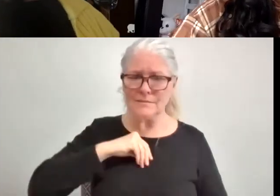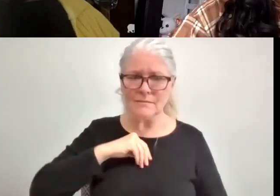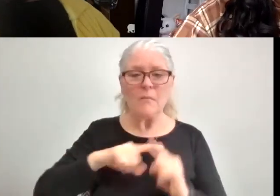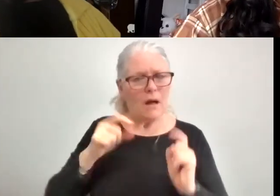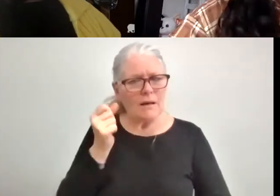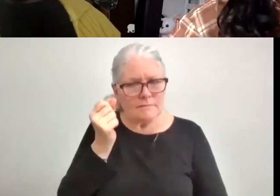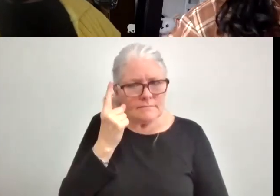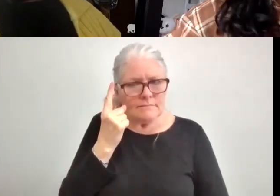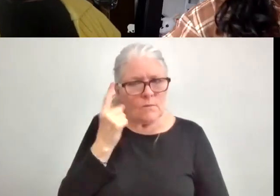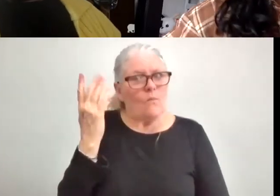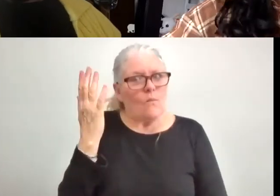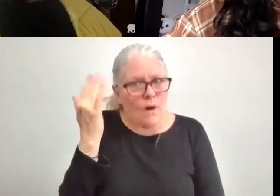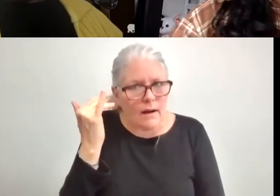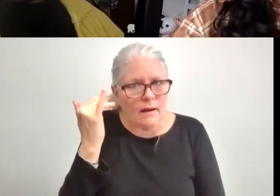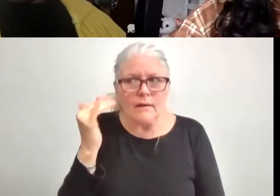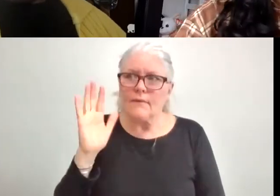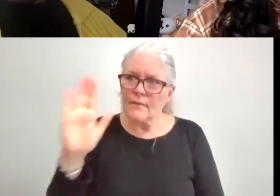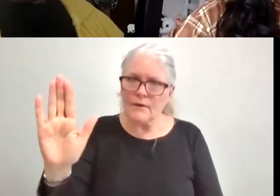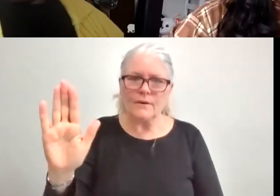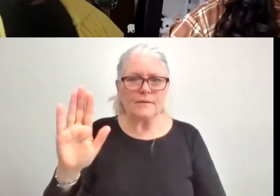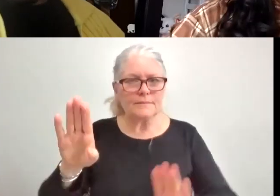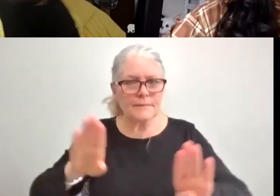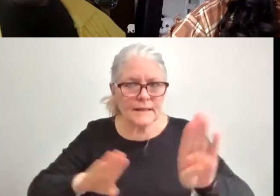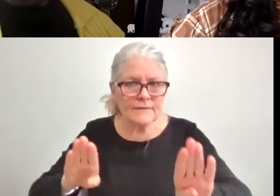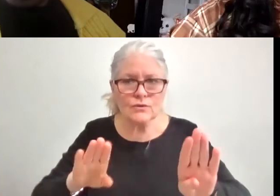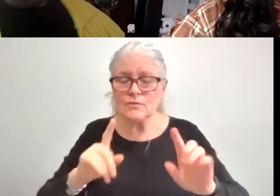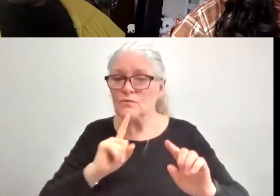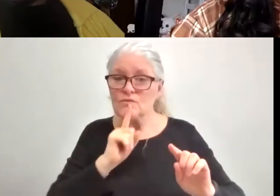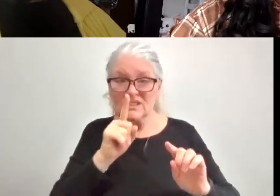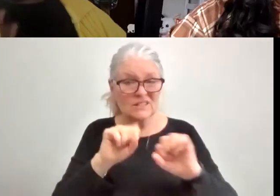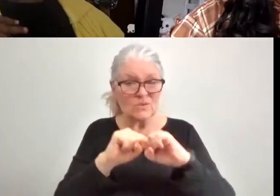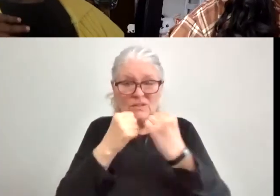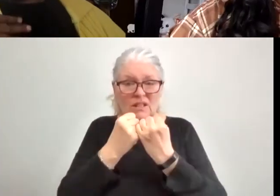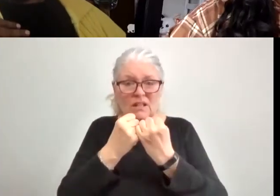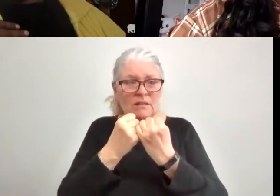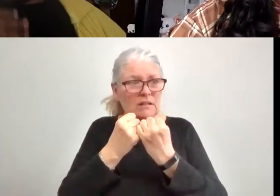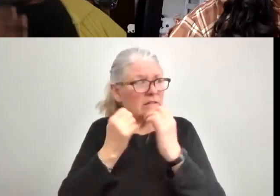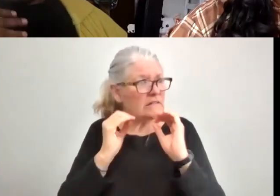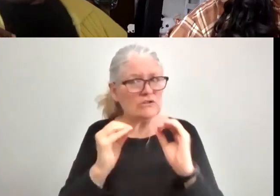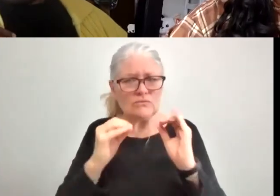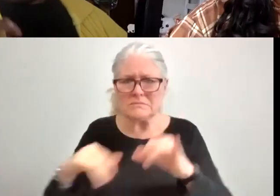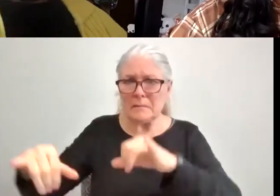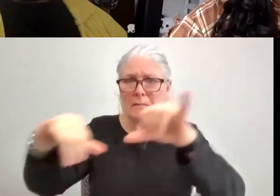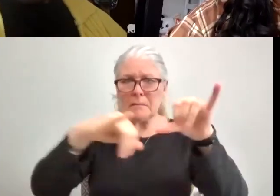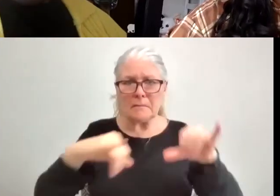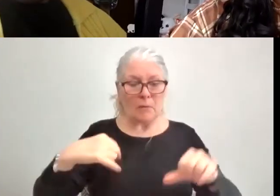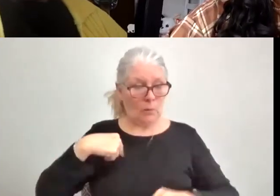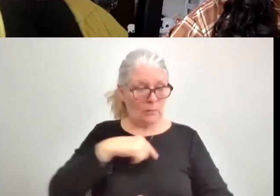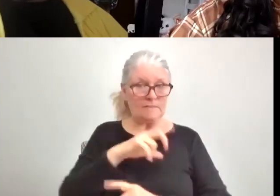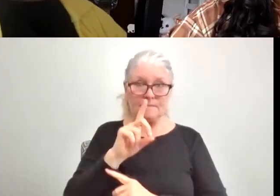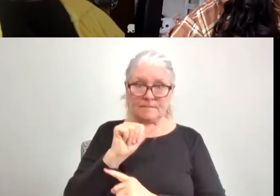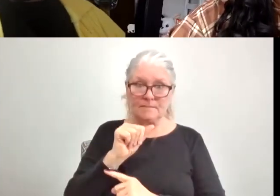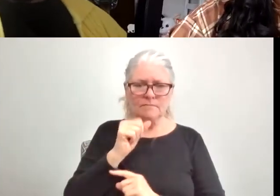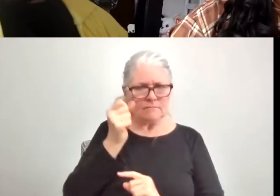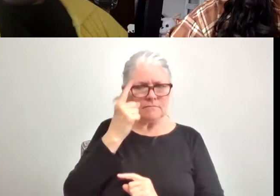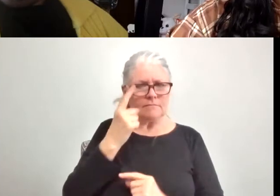that we're at the mercy of the same system that teaches us the same things. We just have to realize that at an earlier age that that's all wrong, you know,